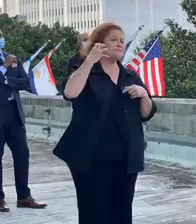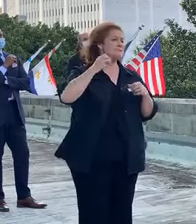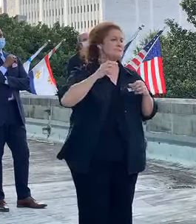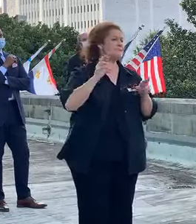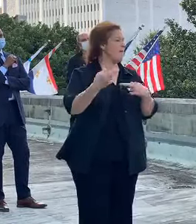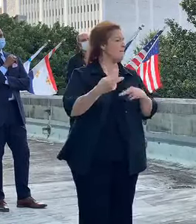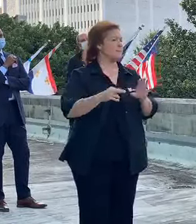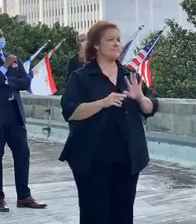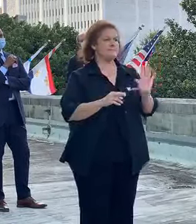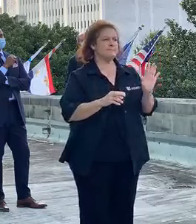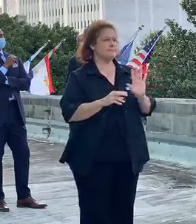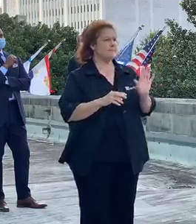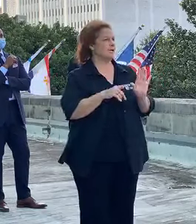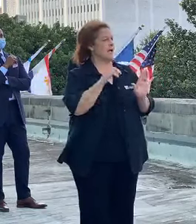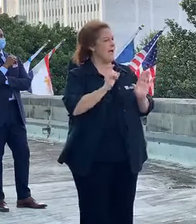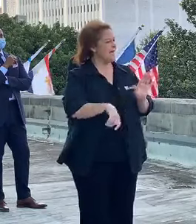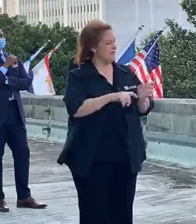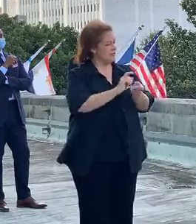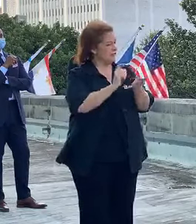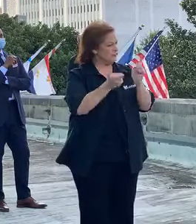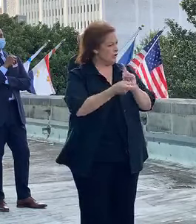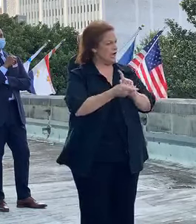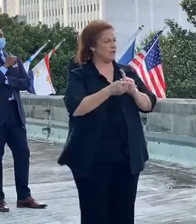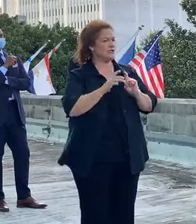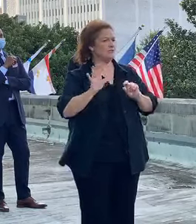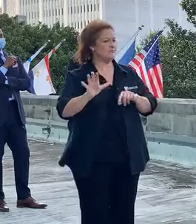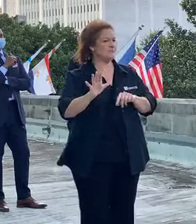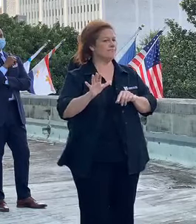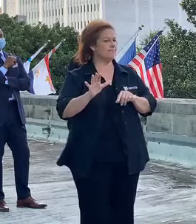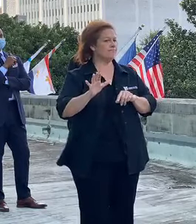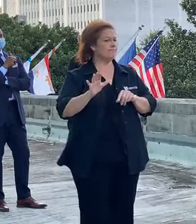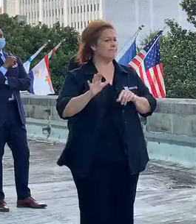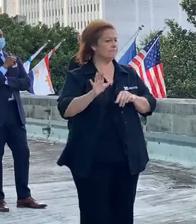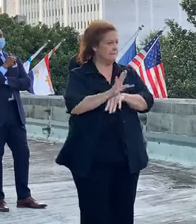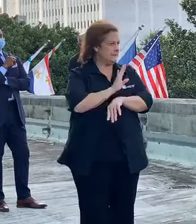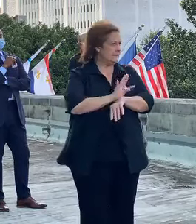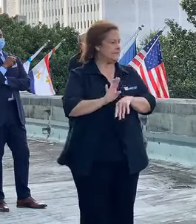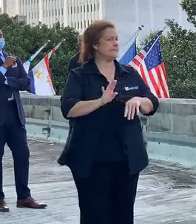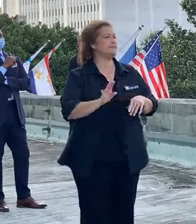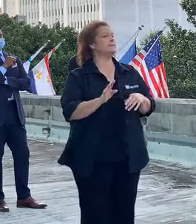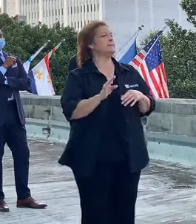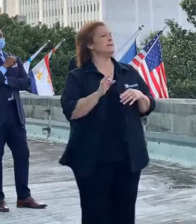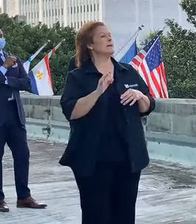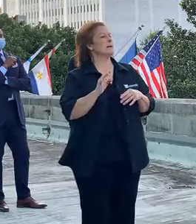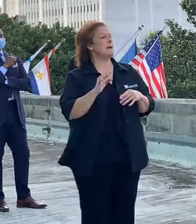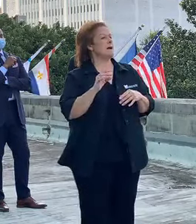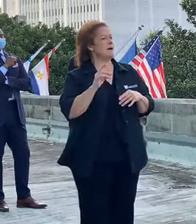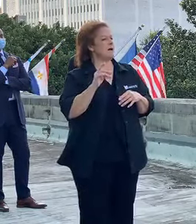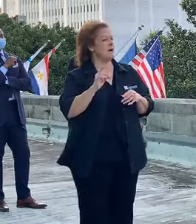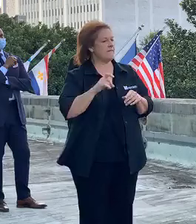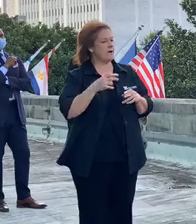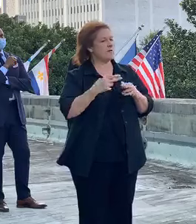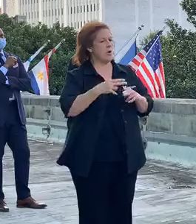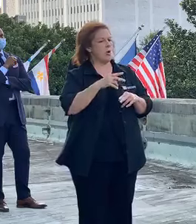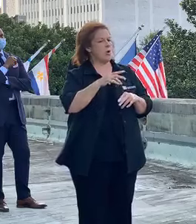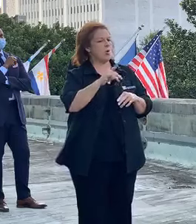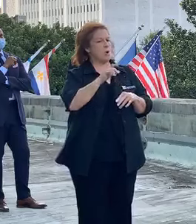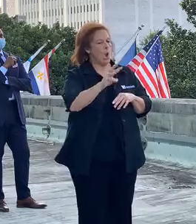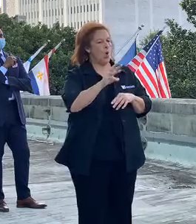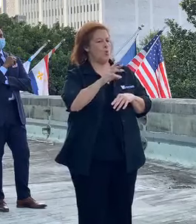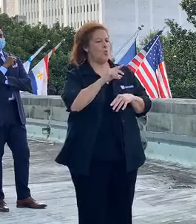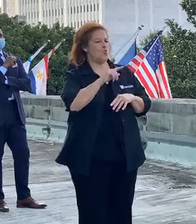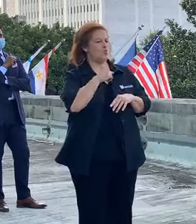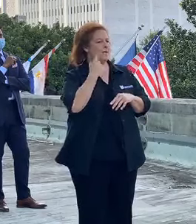it's they have to modify their operations, but they can do that and provide a very low risk to their